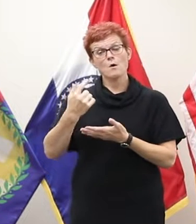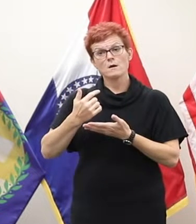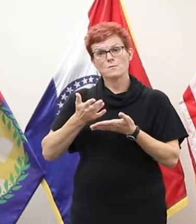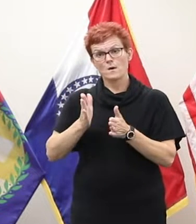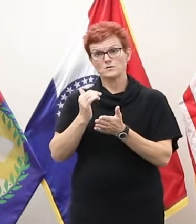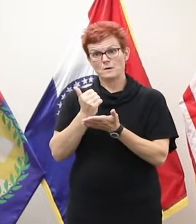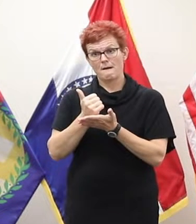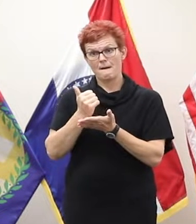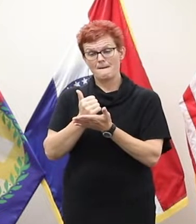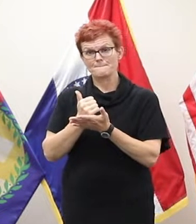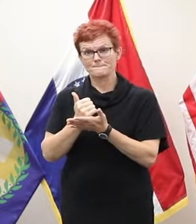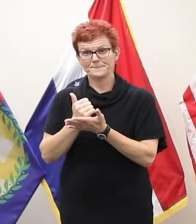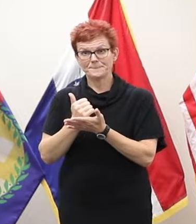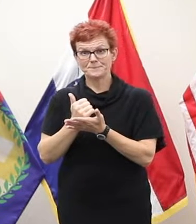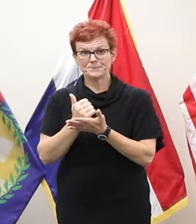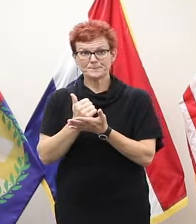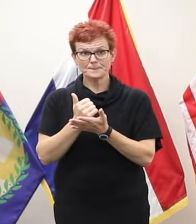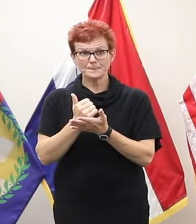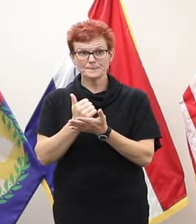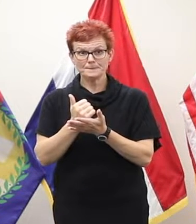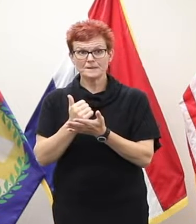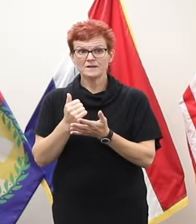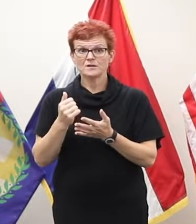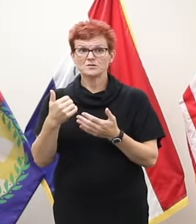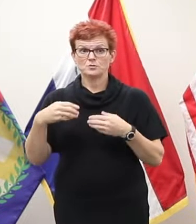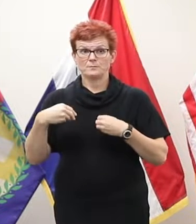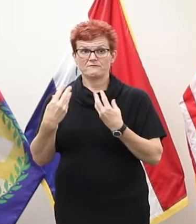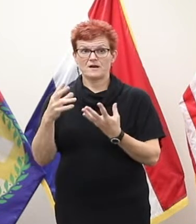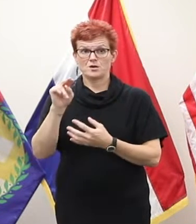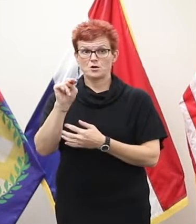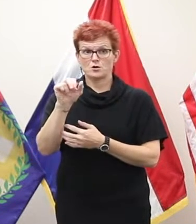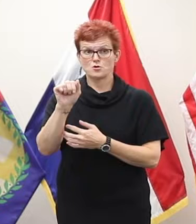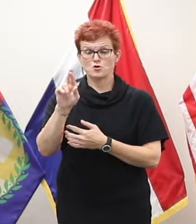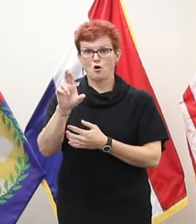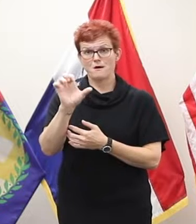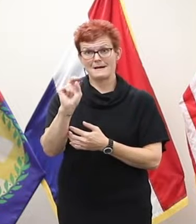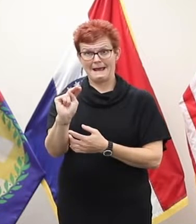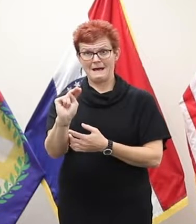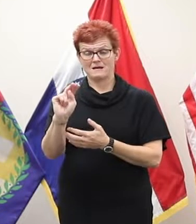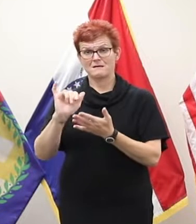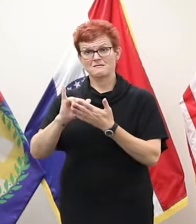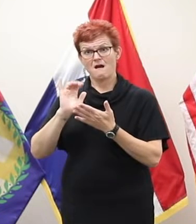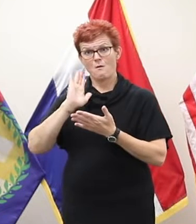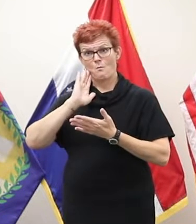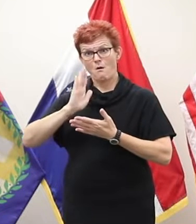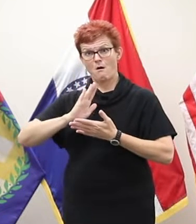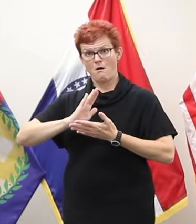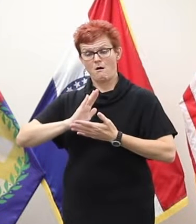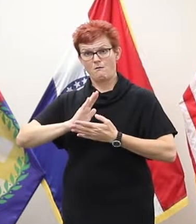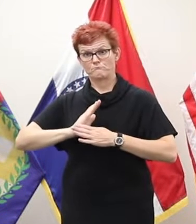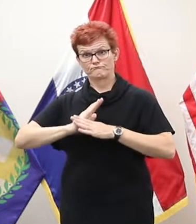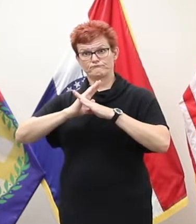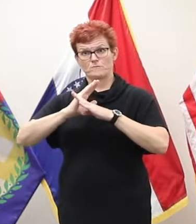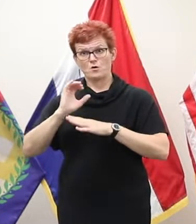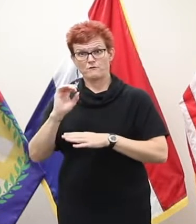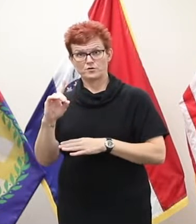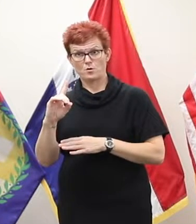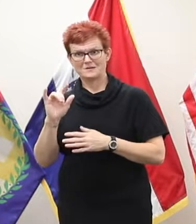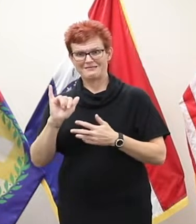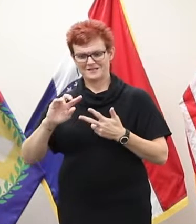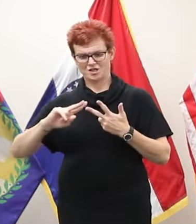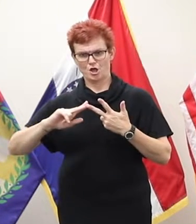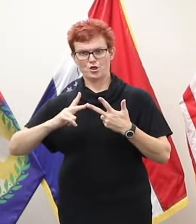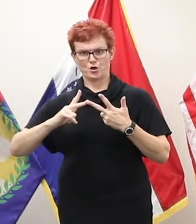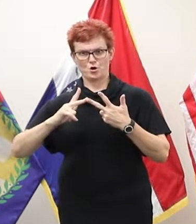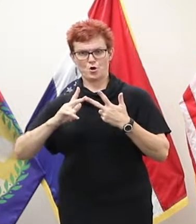the availability of Narcan to rescue people during an overdose. And Narcan availability is the 3rd goal of the county's